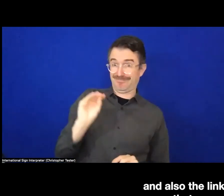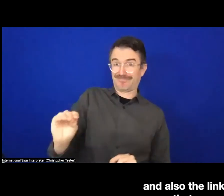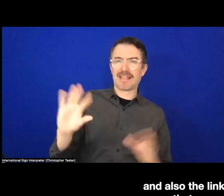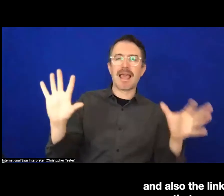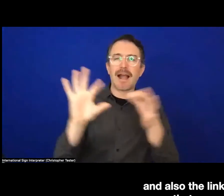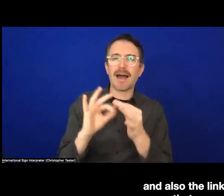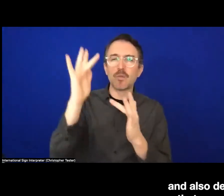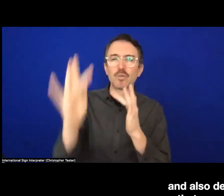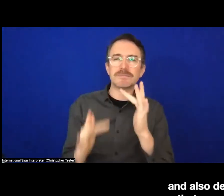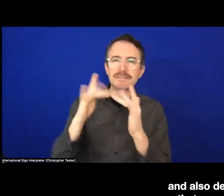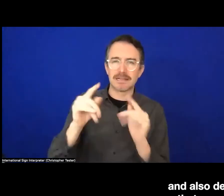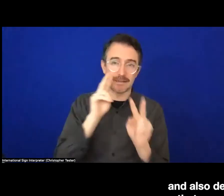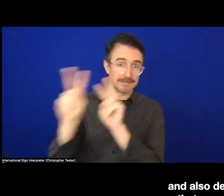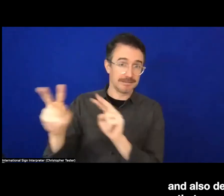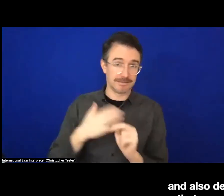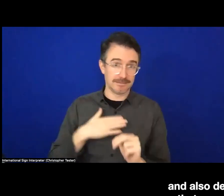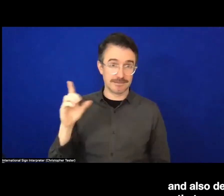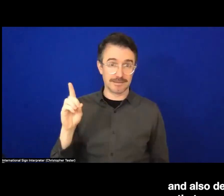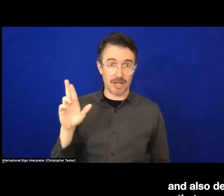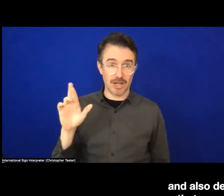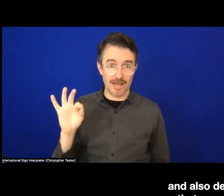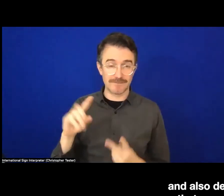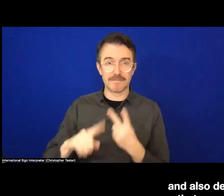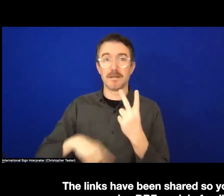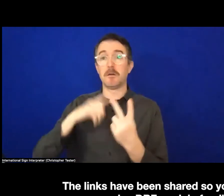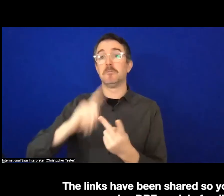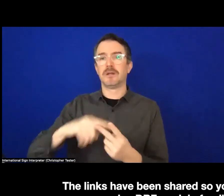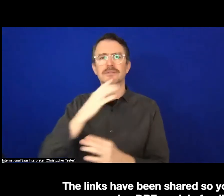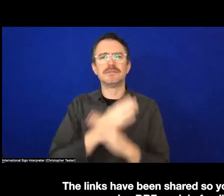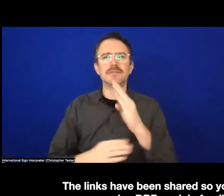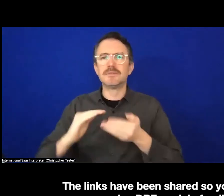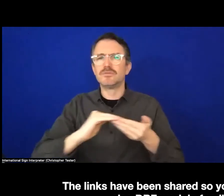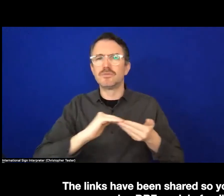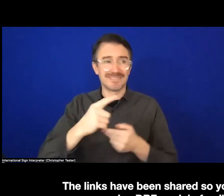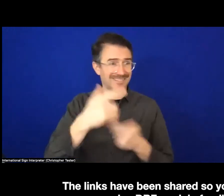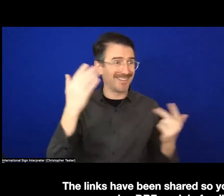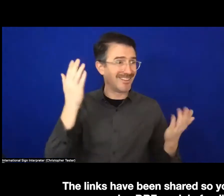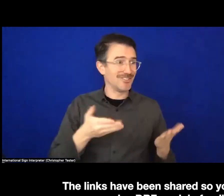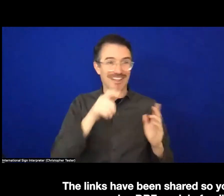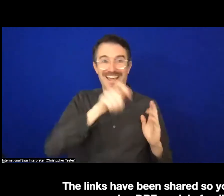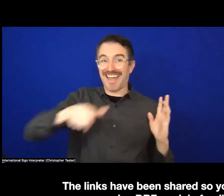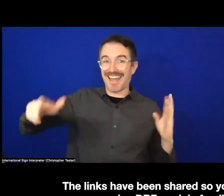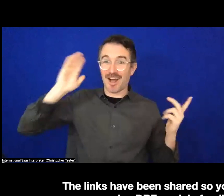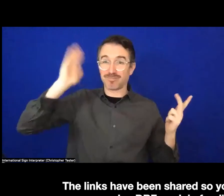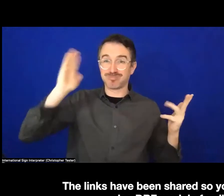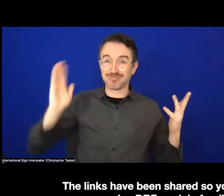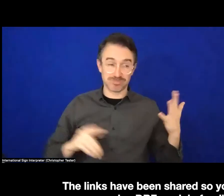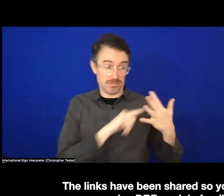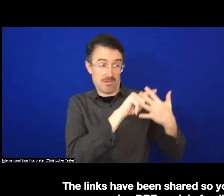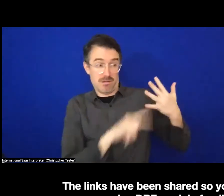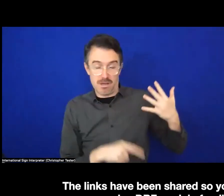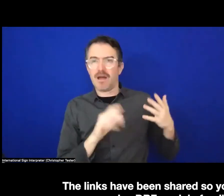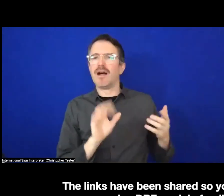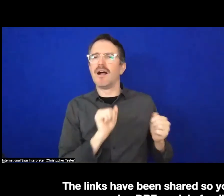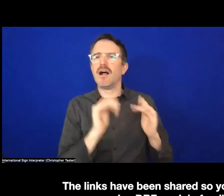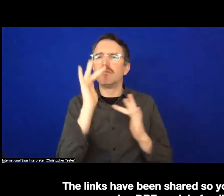our OPDs that we're speaking today, and also our development partners that we're speaking today. The links have been shared, and so you can learn